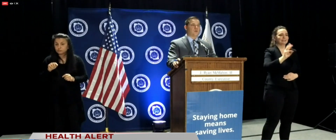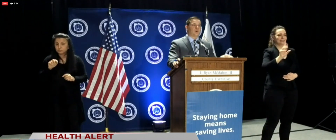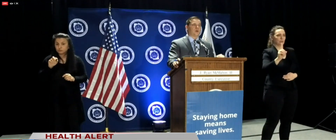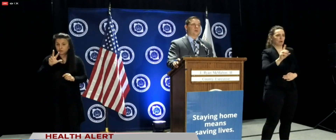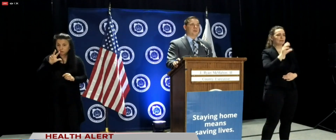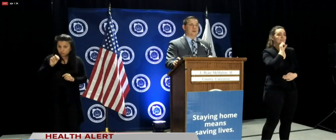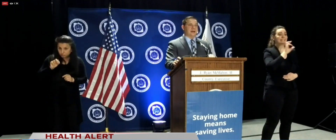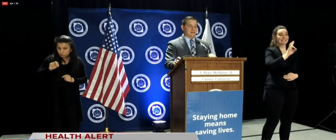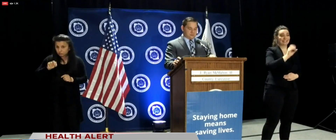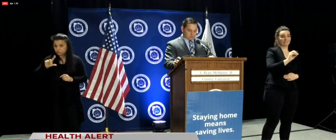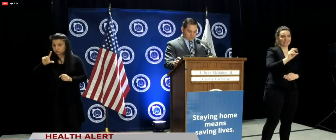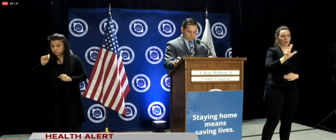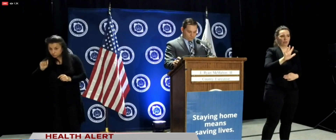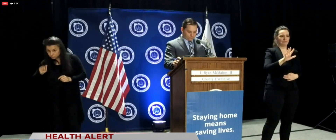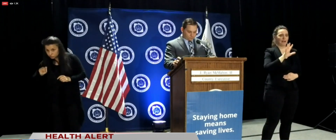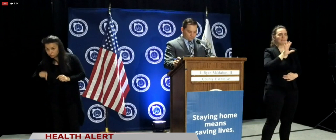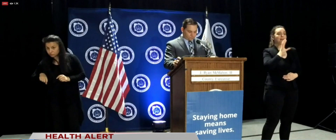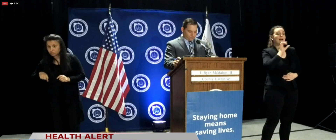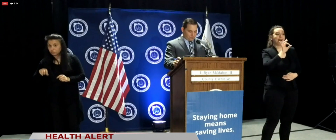and 4 in their 90s.